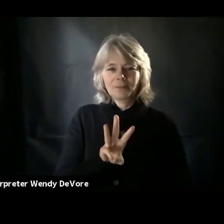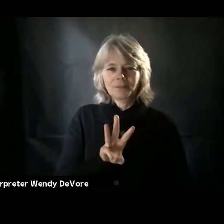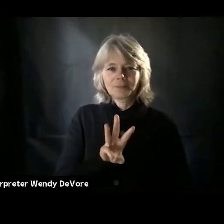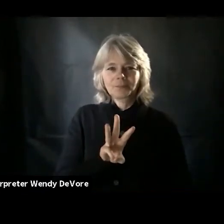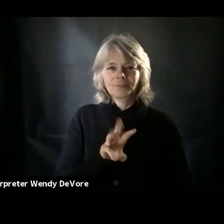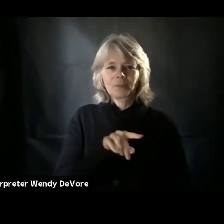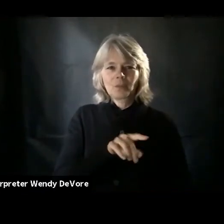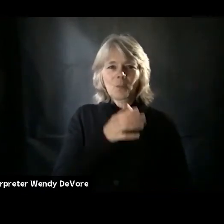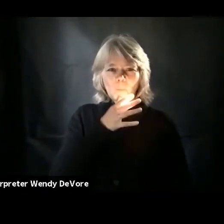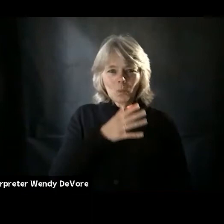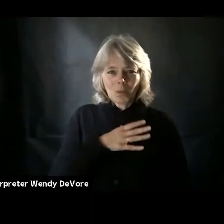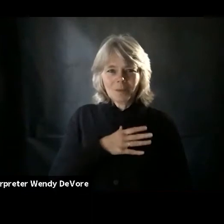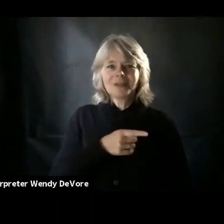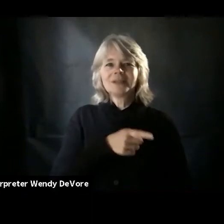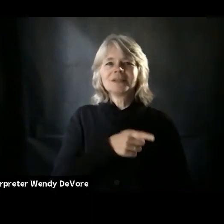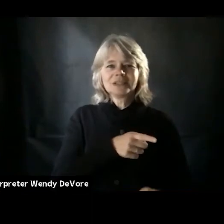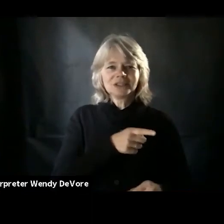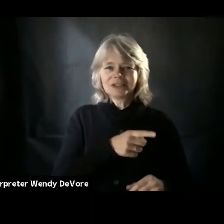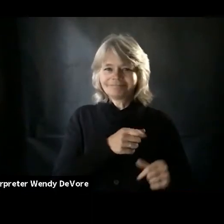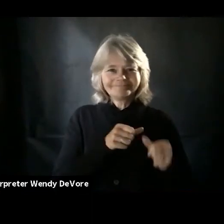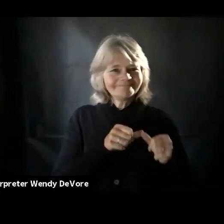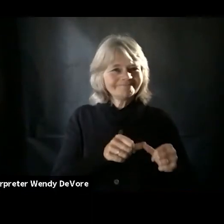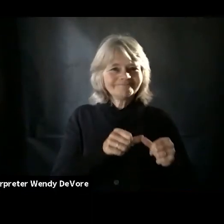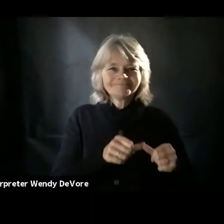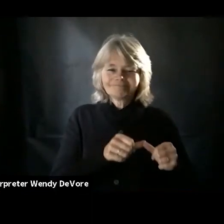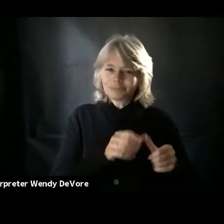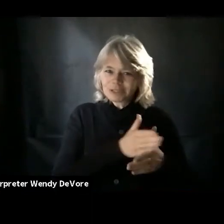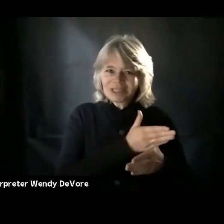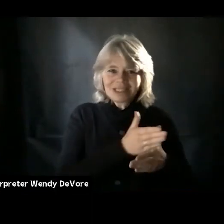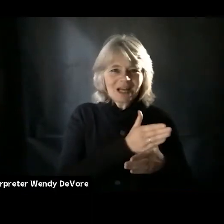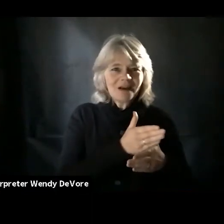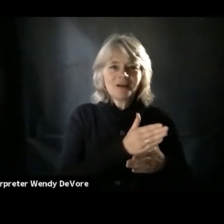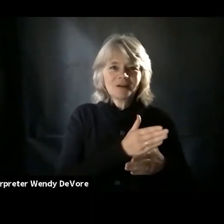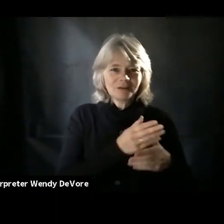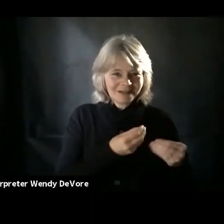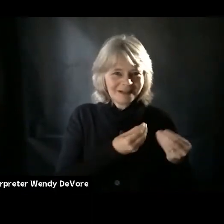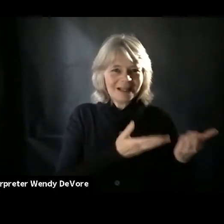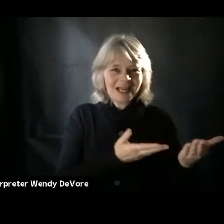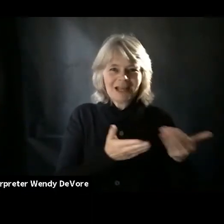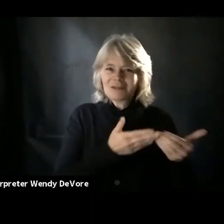That woman shared what little bit she had.